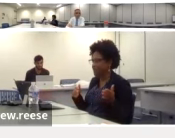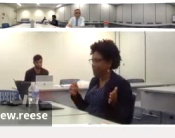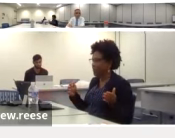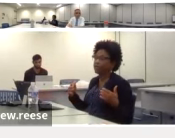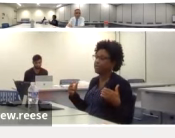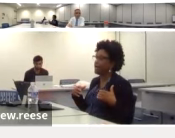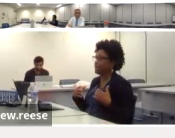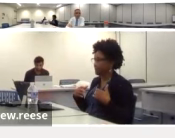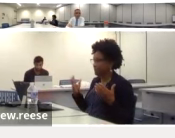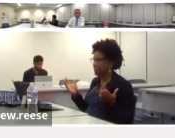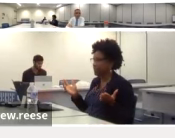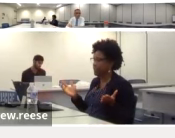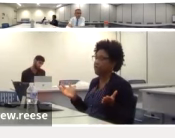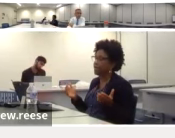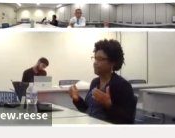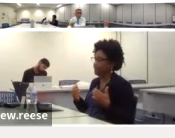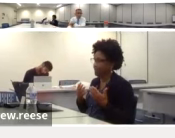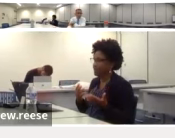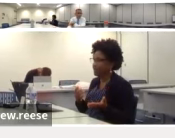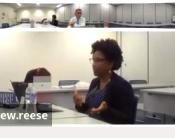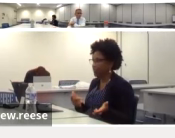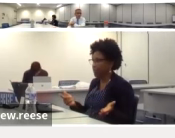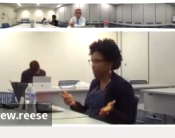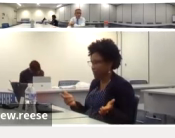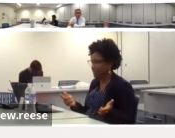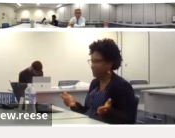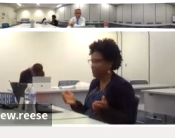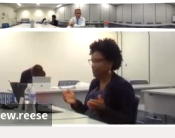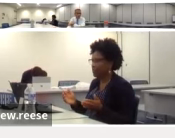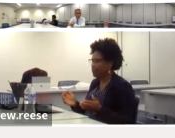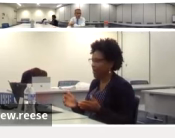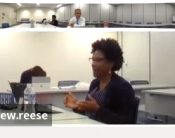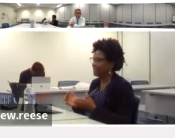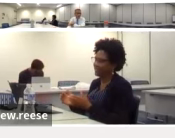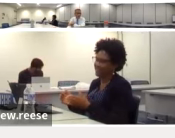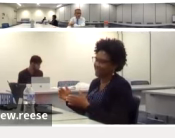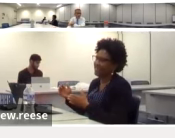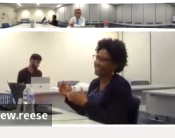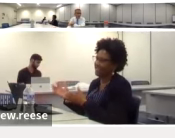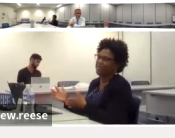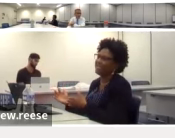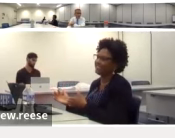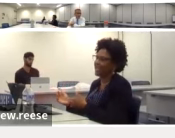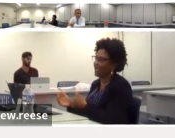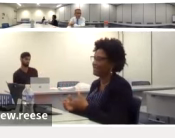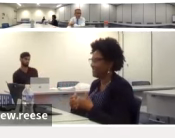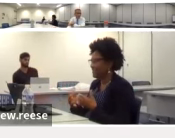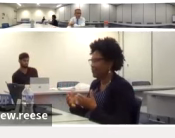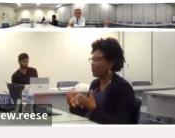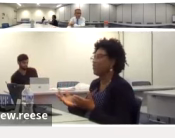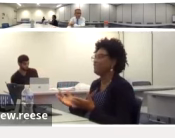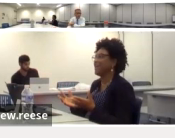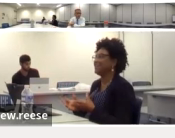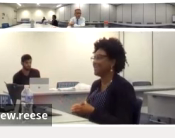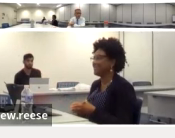DDA, we talked about general supported employment, right? On the DBH side,